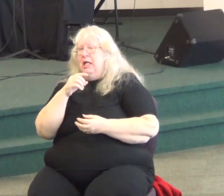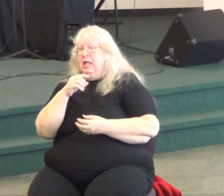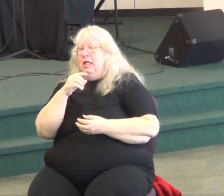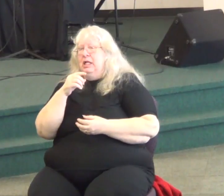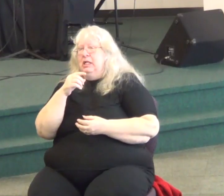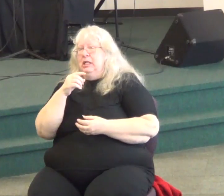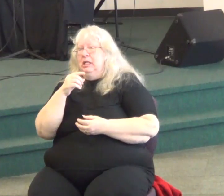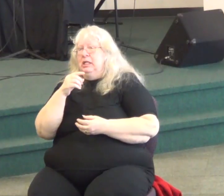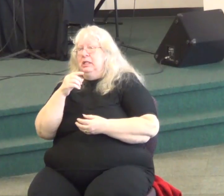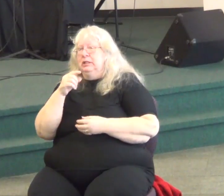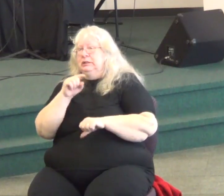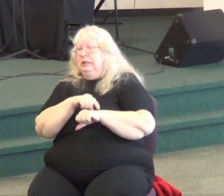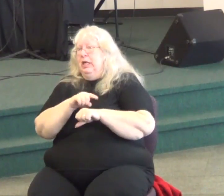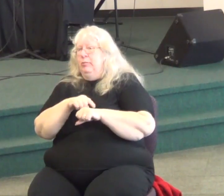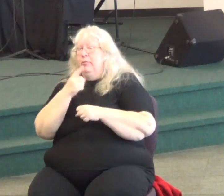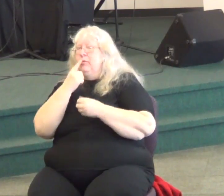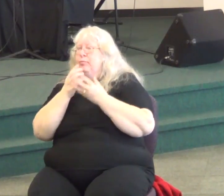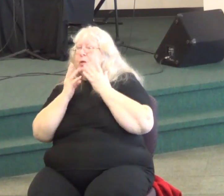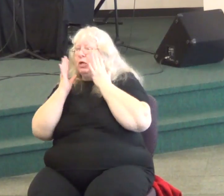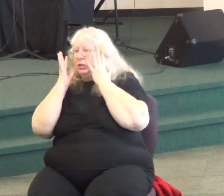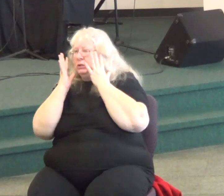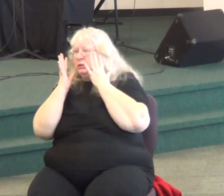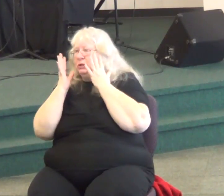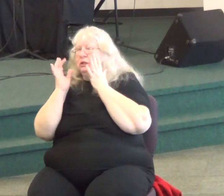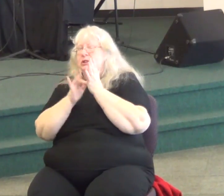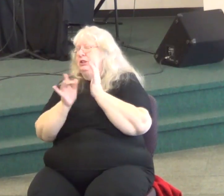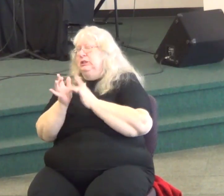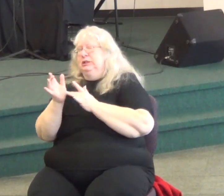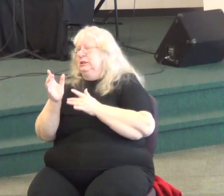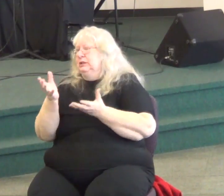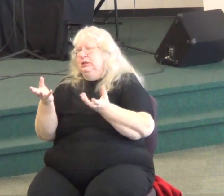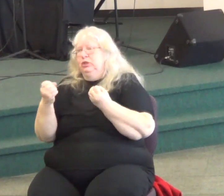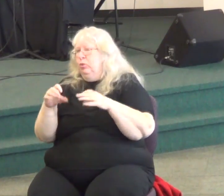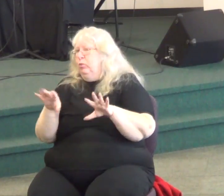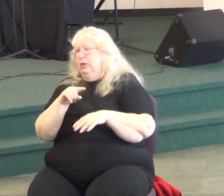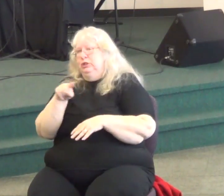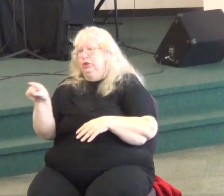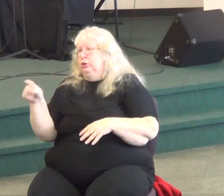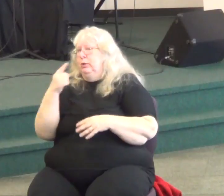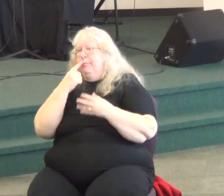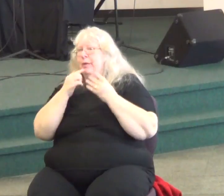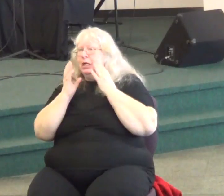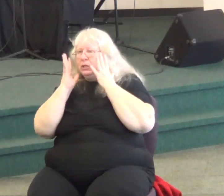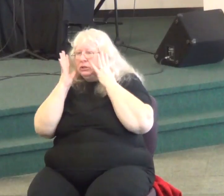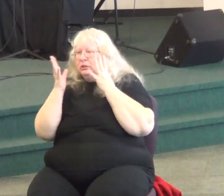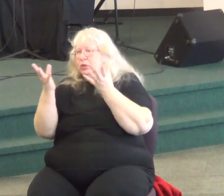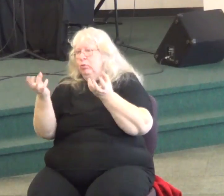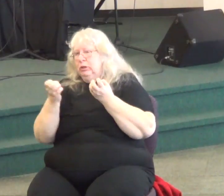embarrass you. I just came for you so you could have life and have it abundantly.